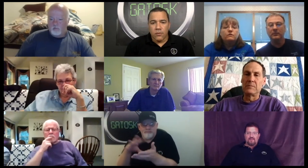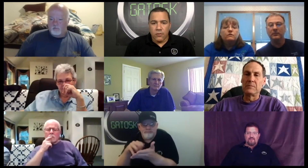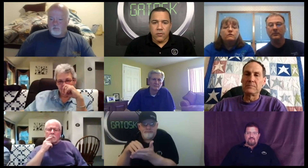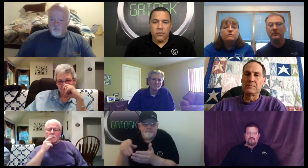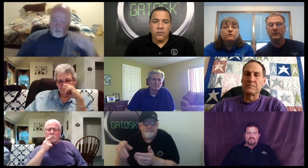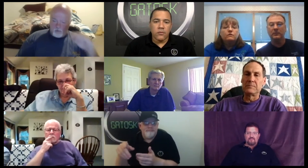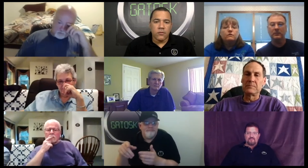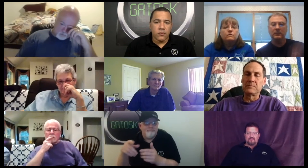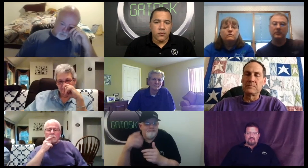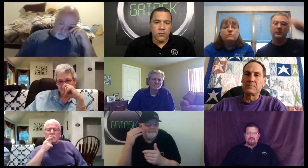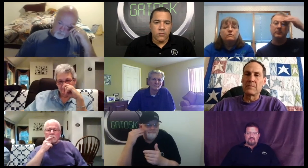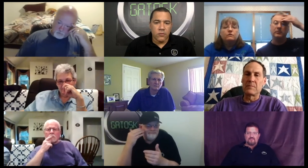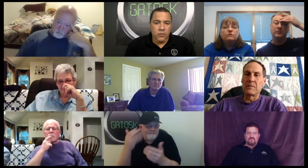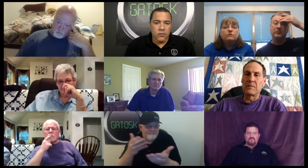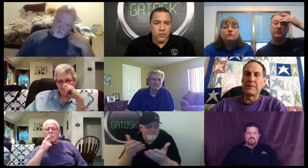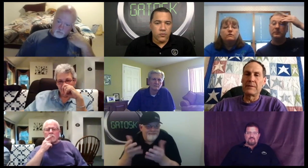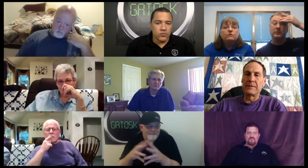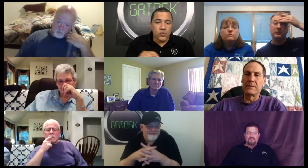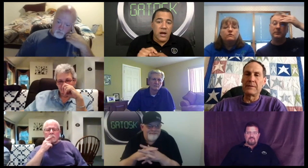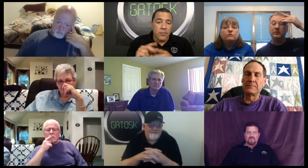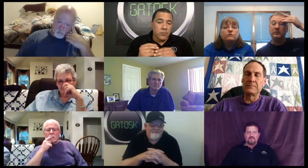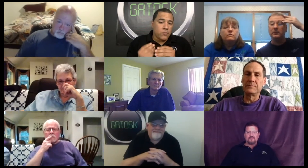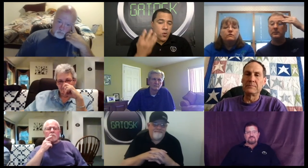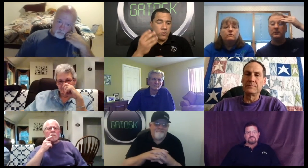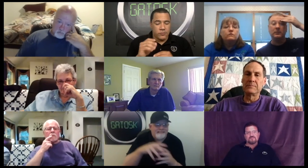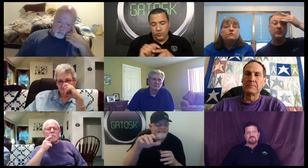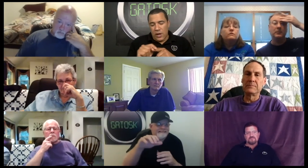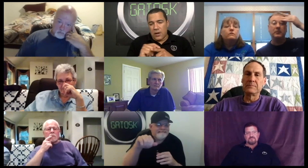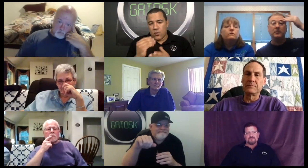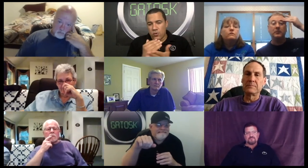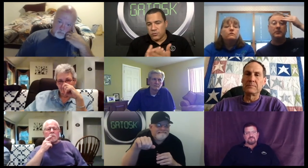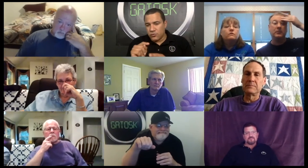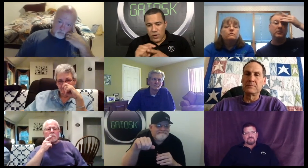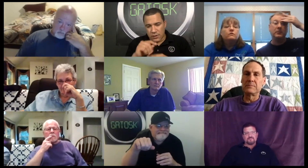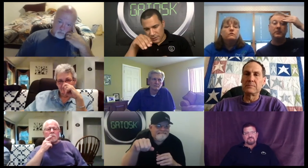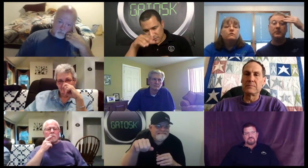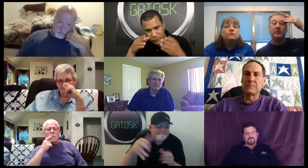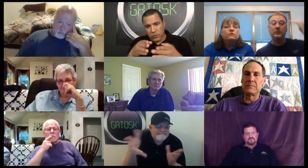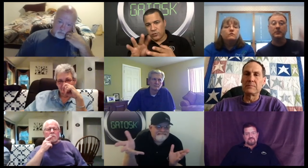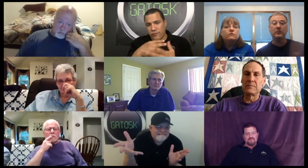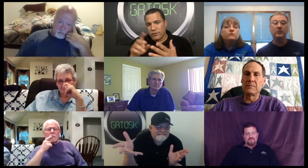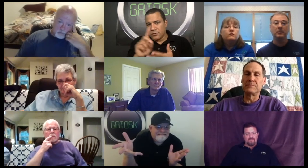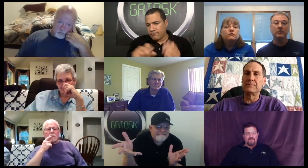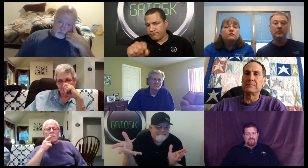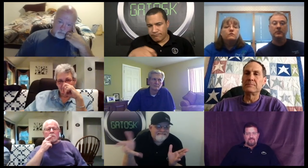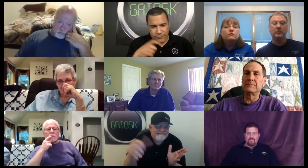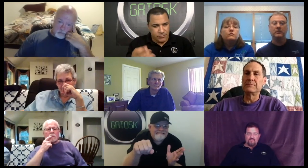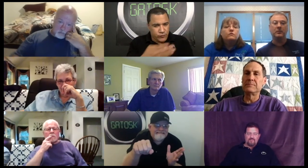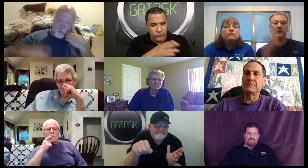be able to provide some kind of graphic software. Yeah, you mean like a training course that focuses on